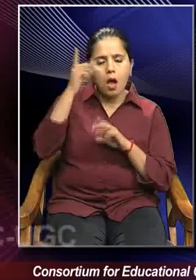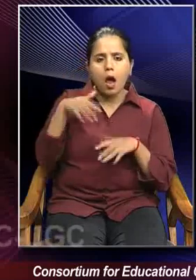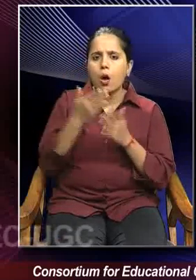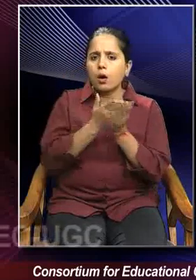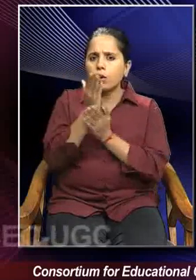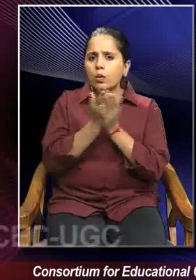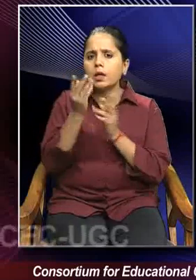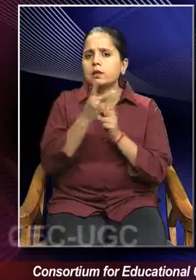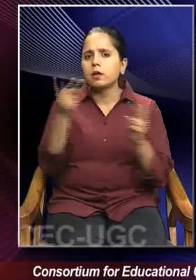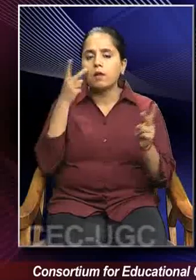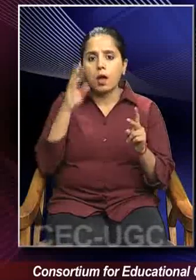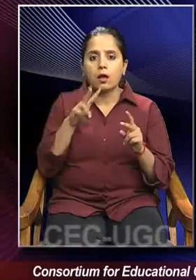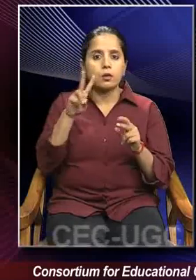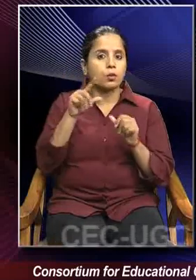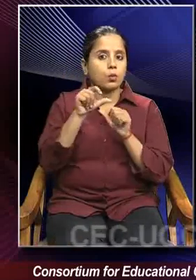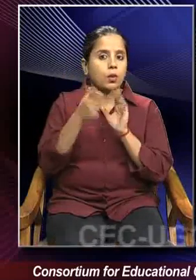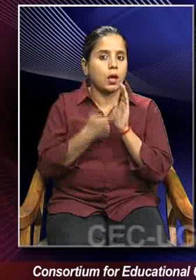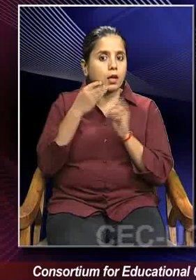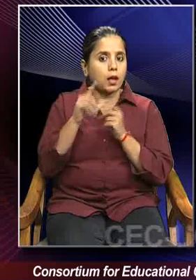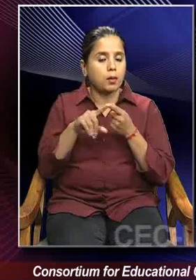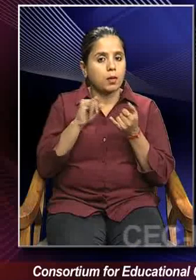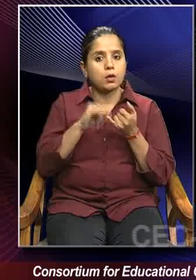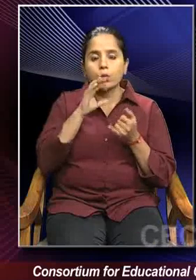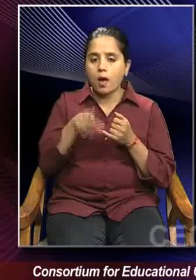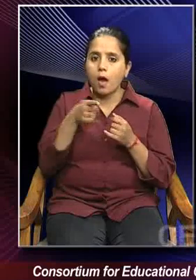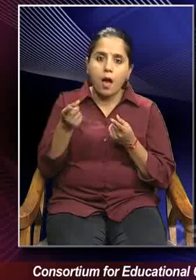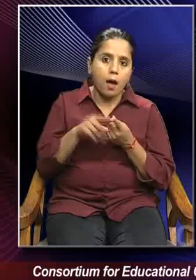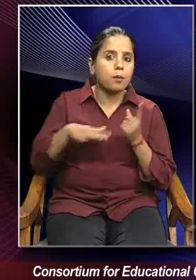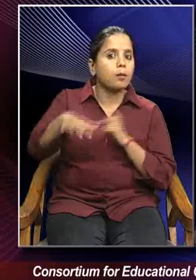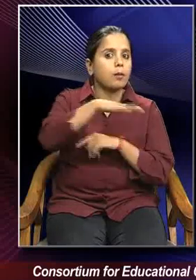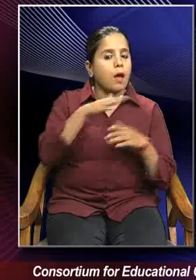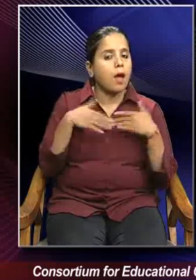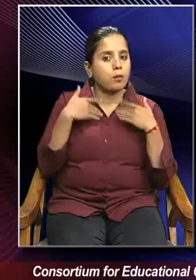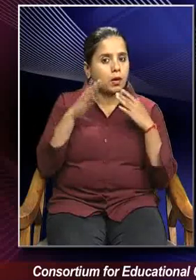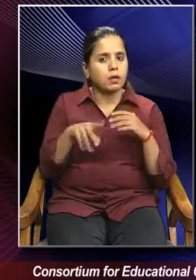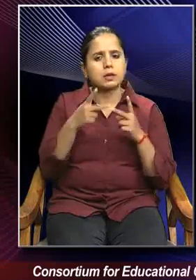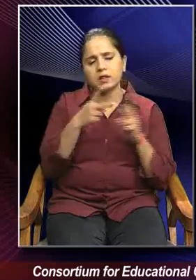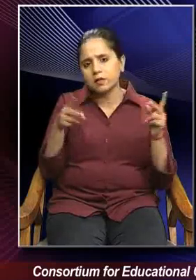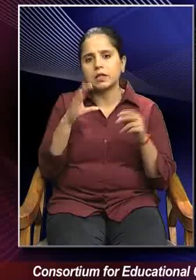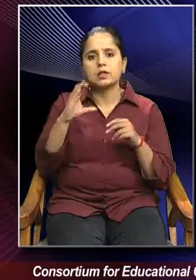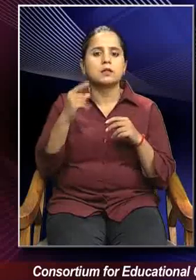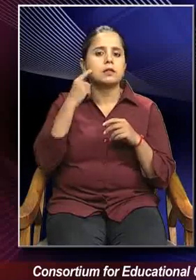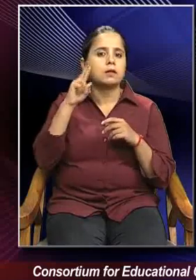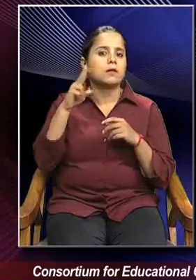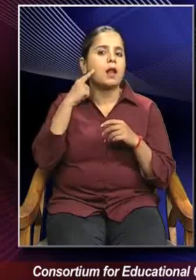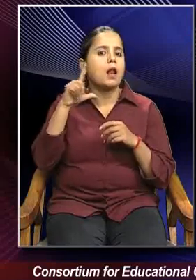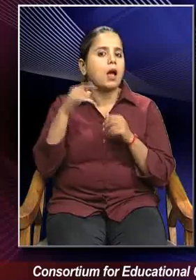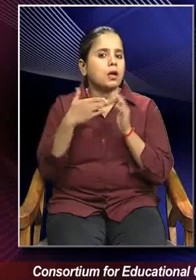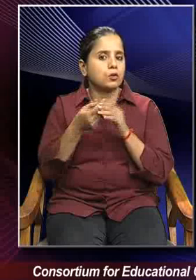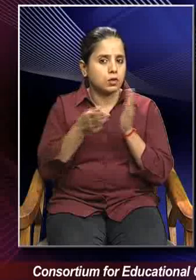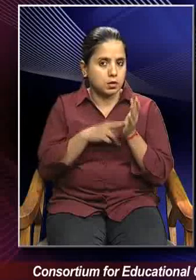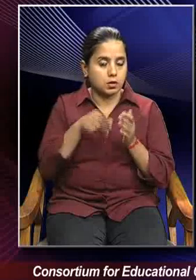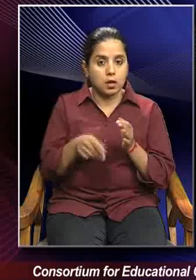various variables affect the happiness in the various civilizations. The indicators